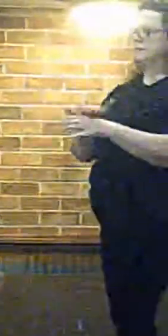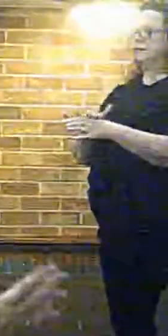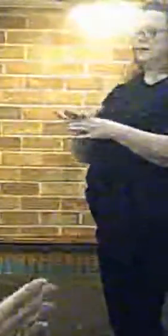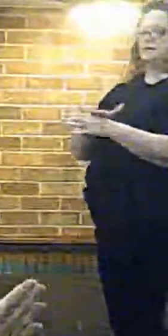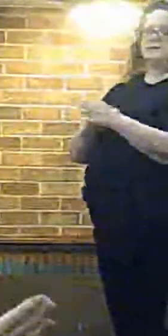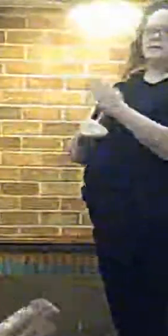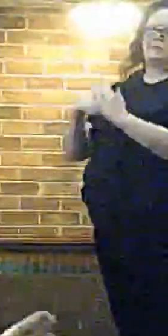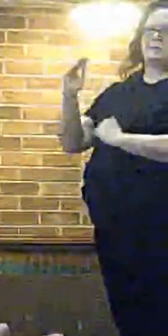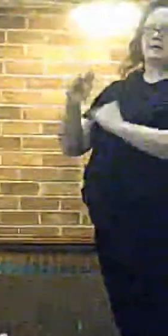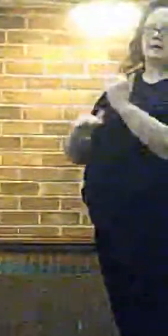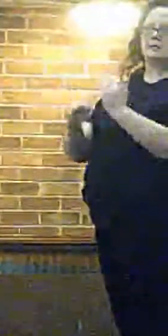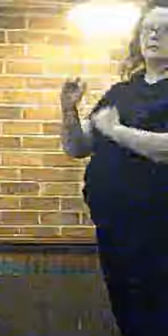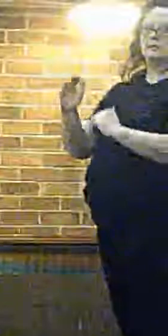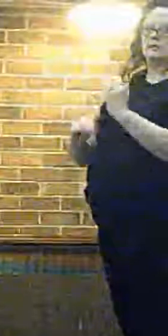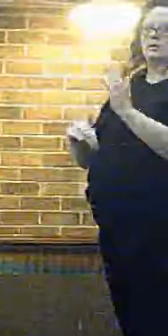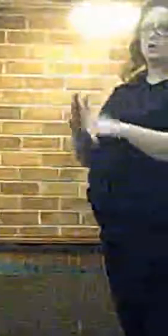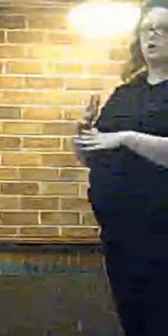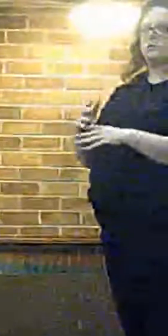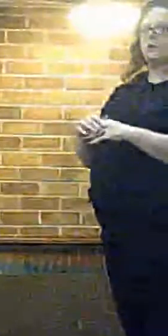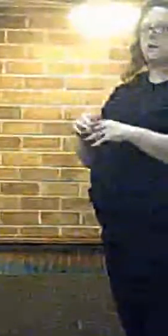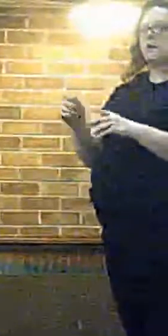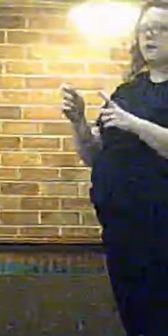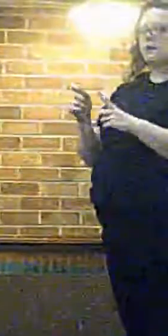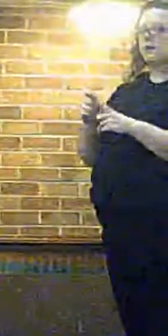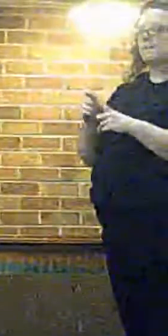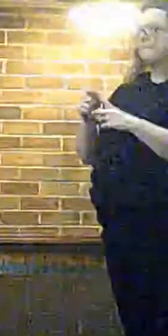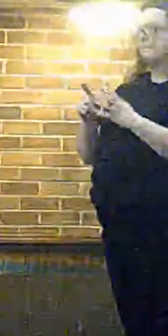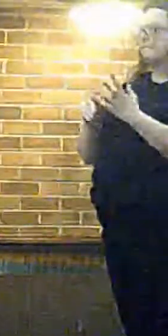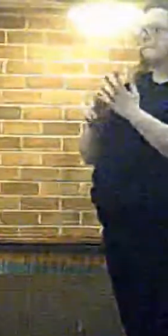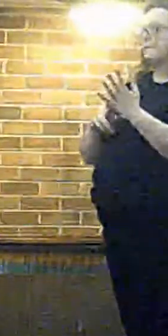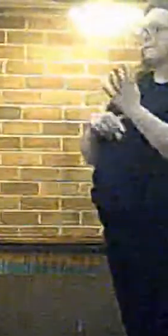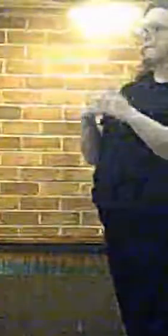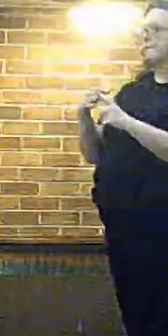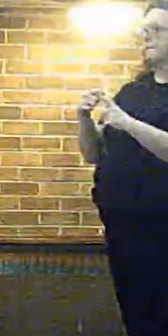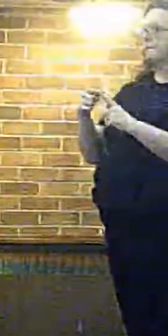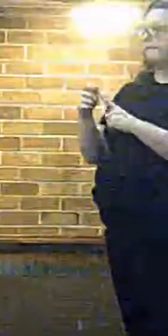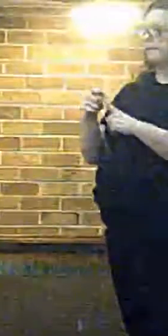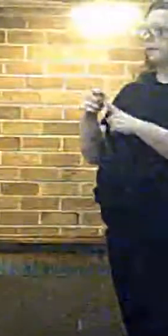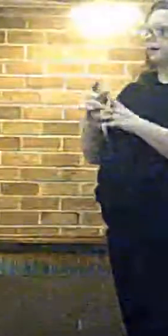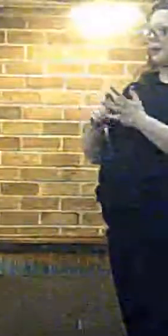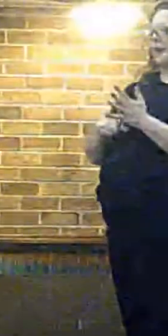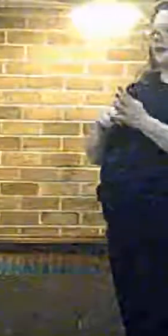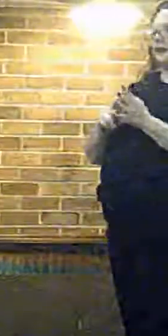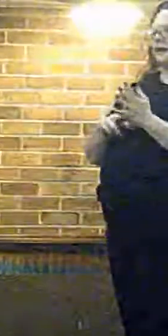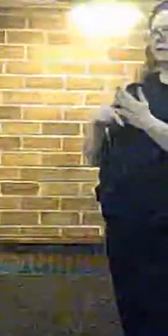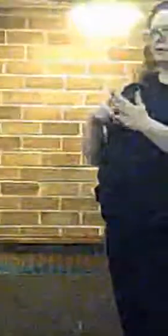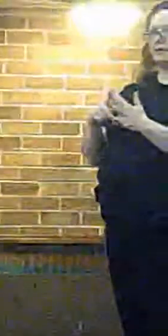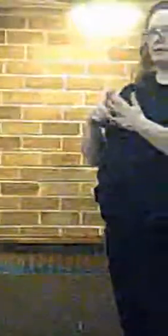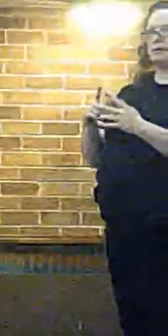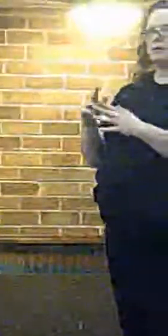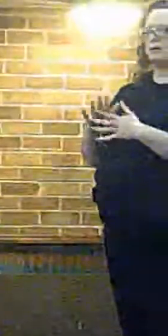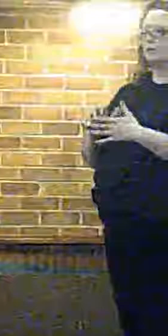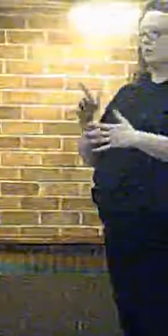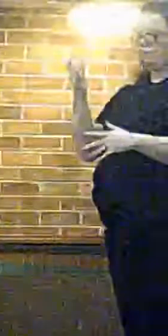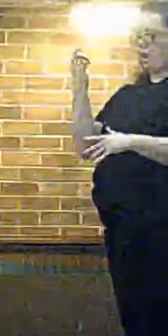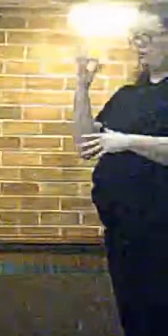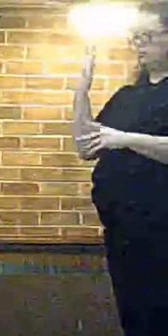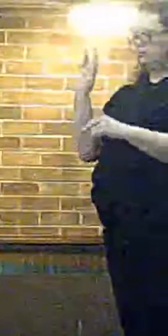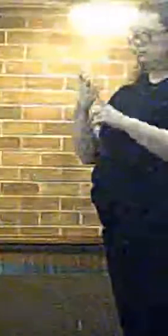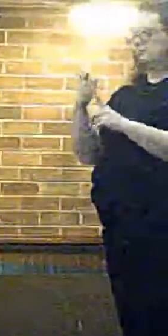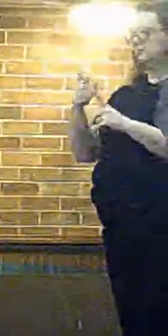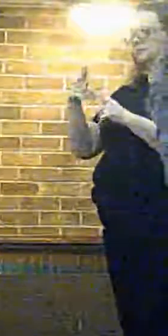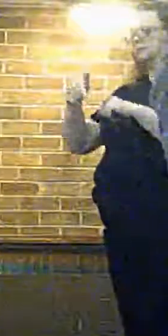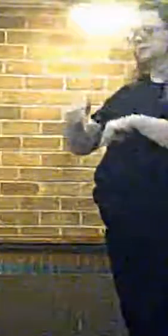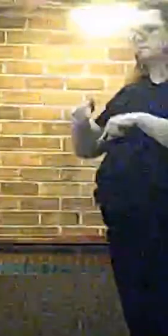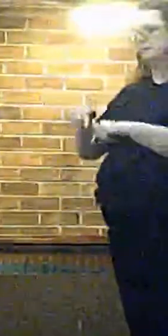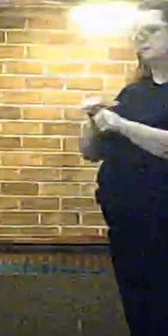station. You'd rather have complained, but because it's been identified by the council as being a